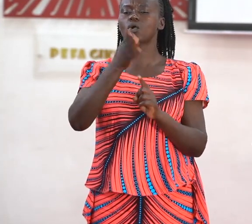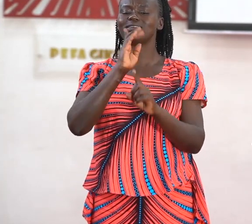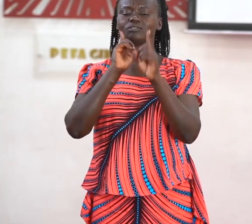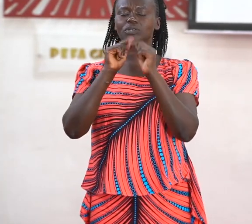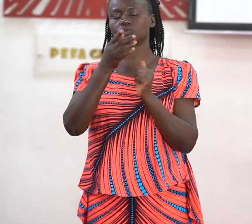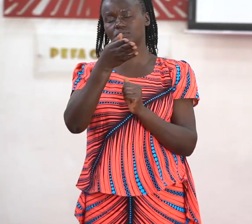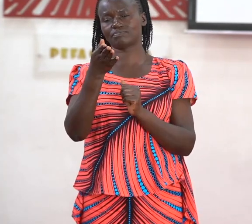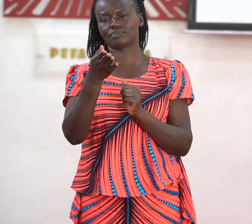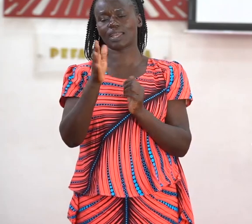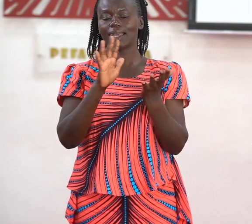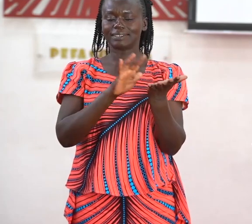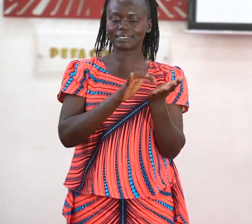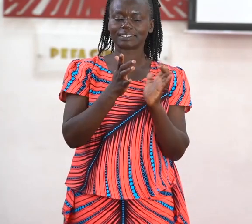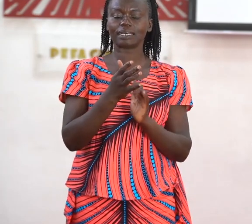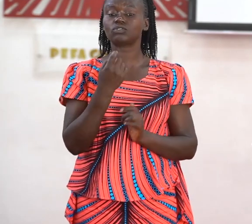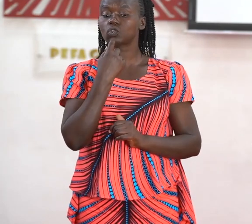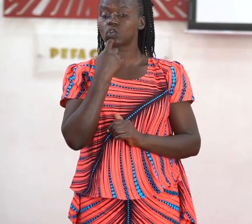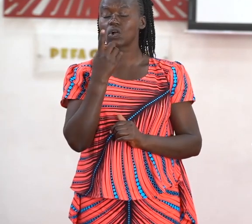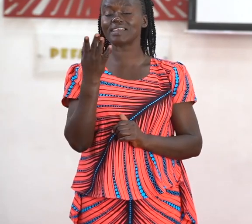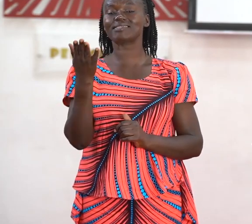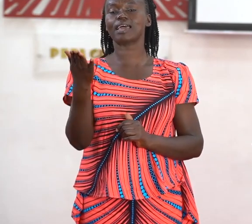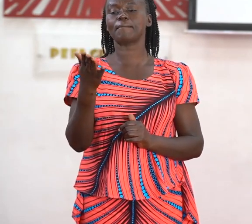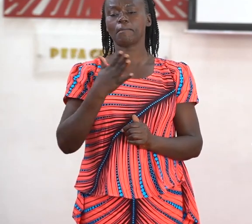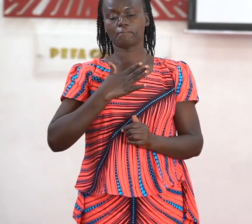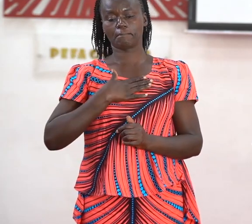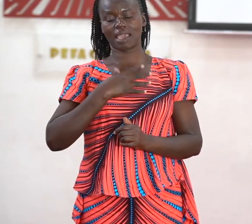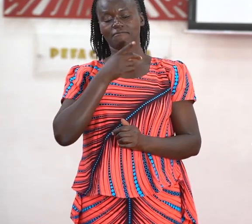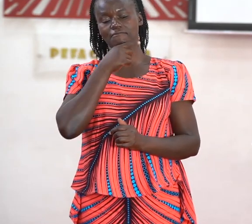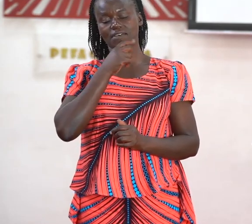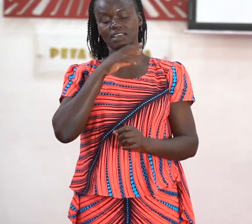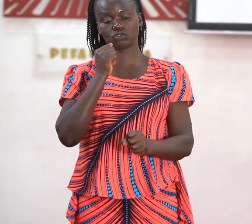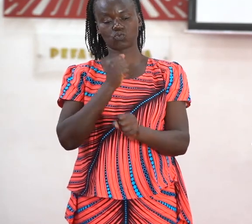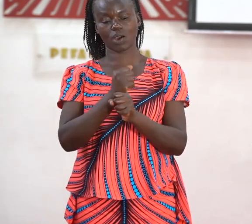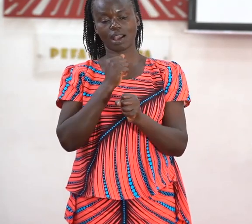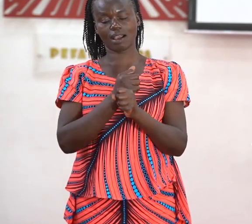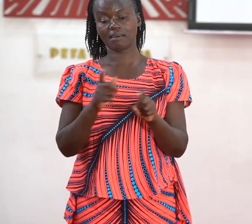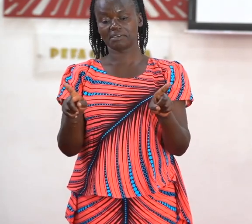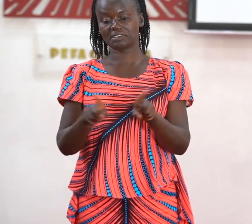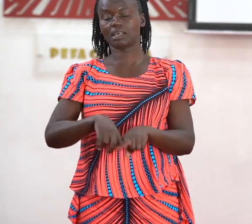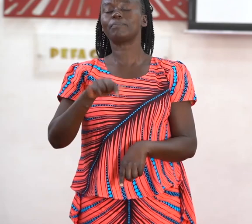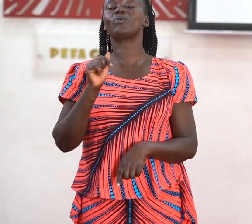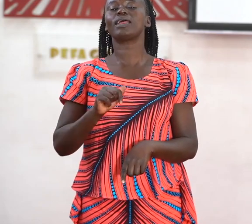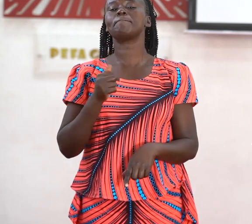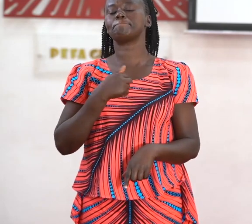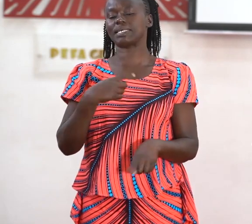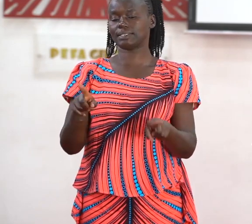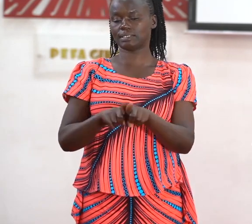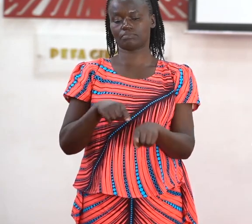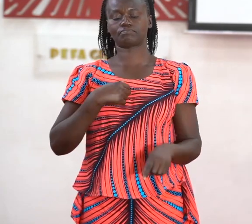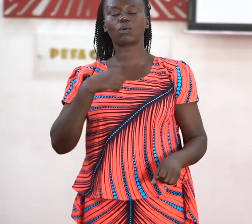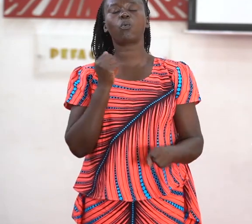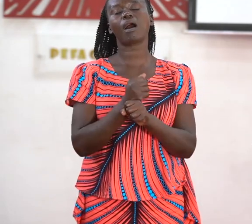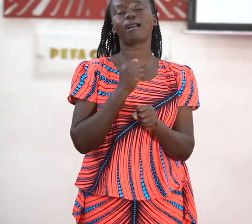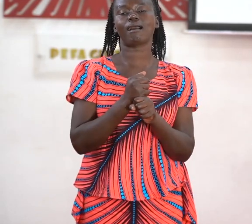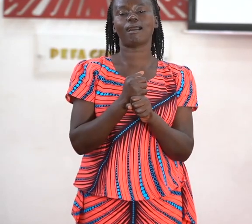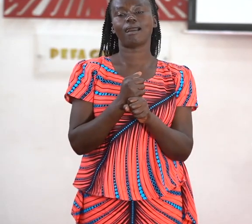said to them, my Father is always at his work to this very day, and I too, I am working. And